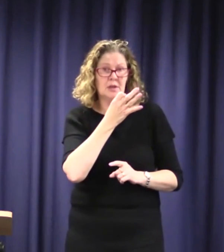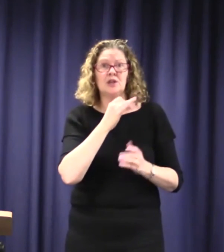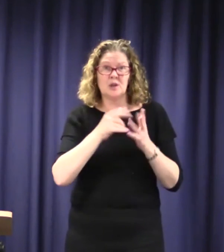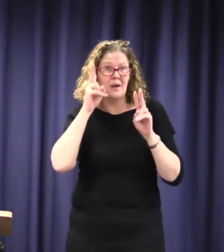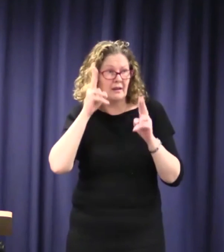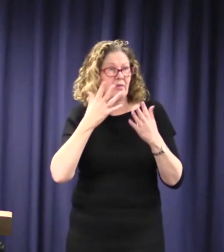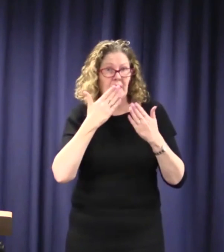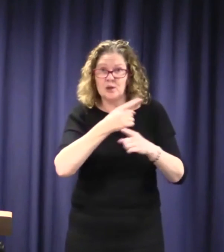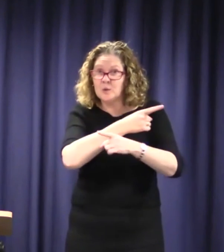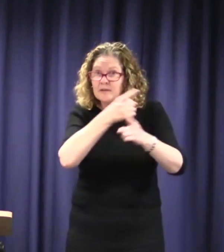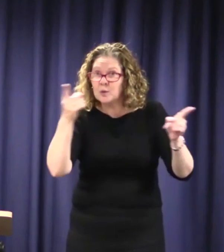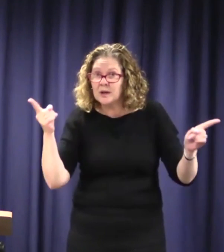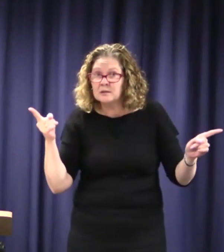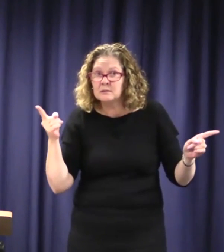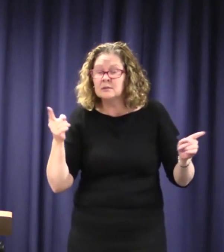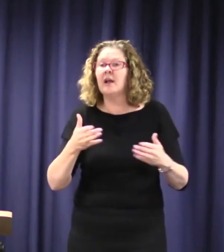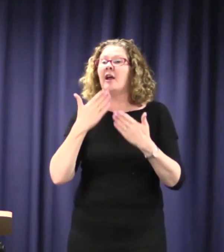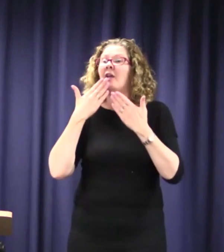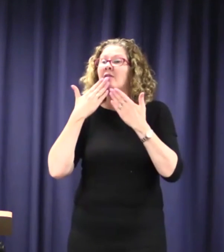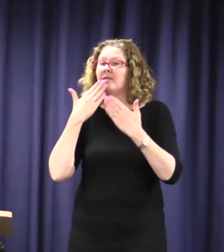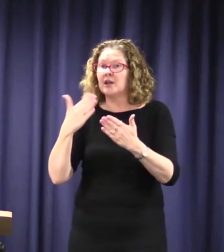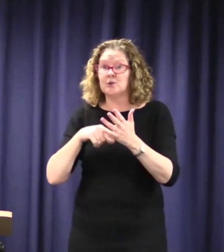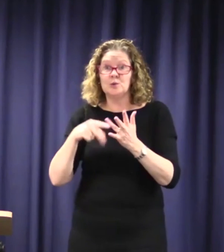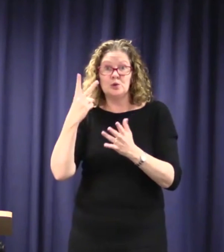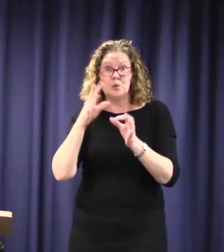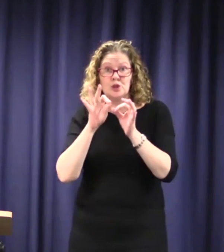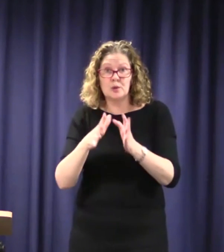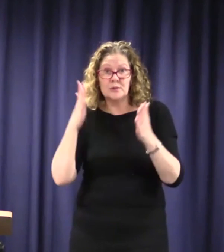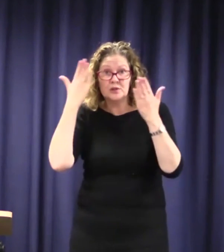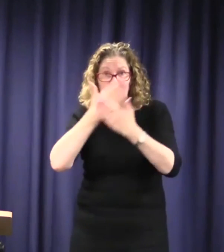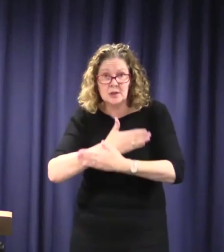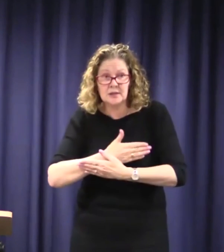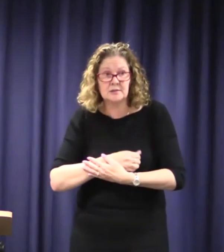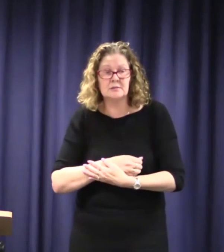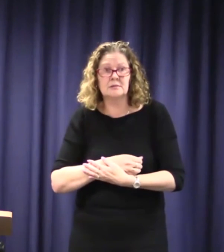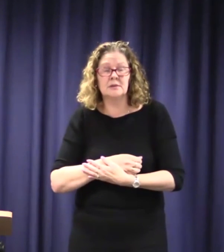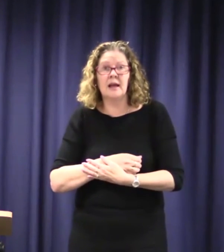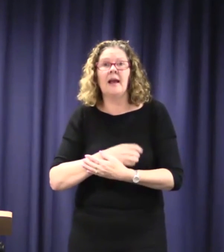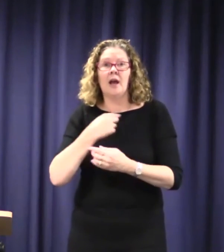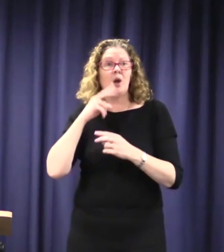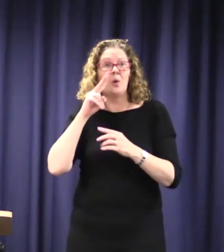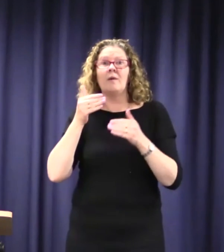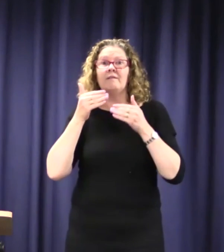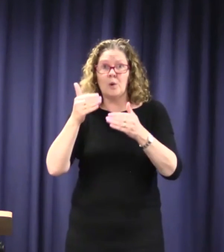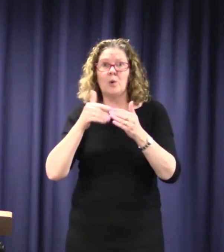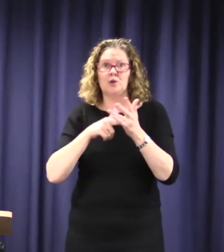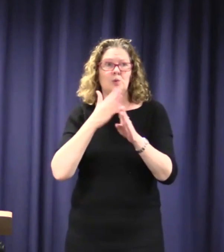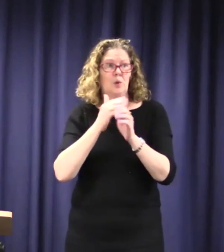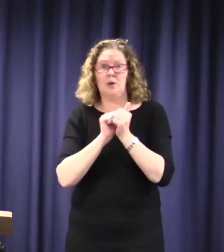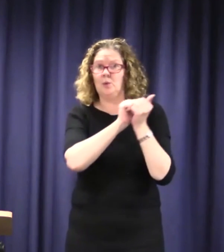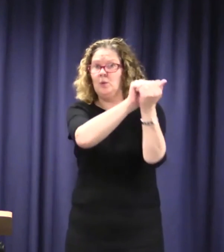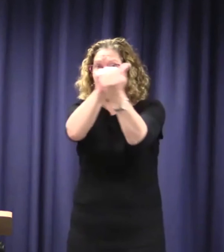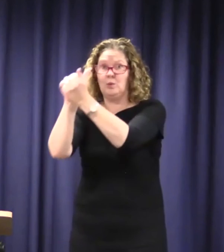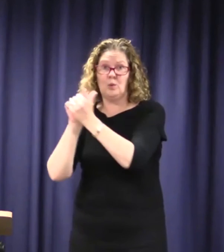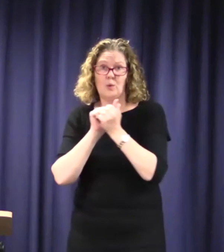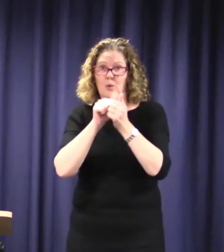2.5 hours. So again, thank you everybody. Thank you to the two interpreters that are working tonight. And I